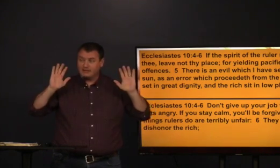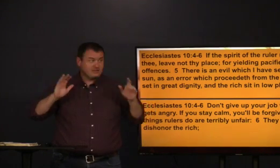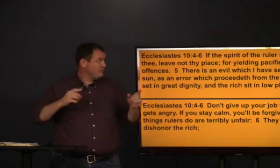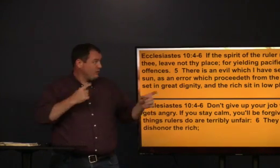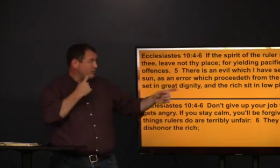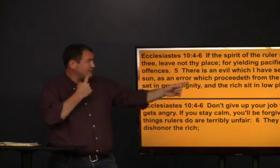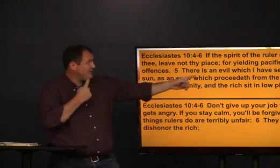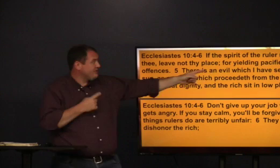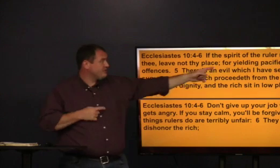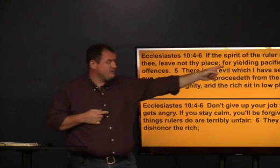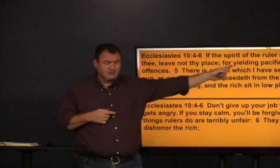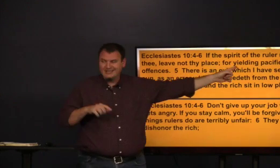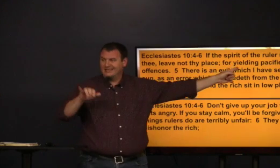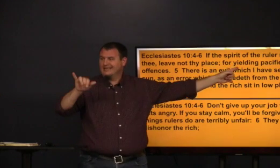Sacrifice. Look what it says.